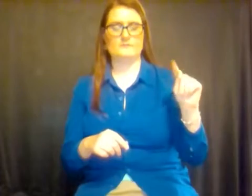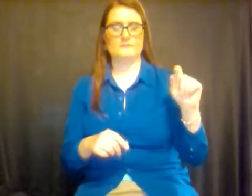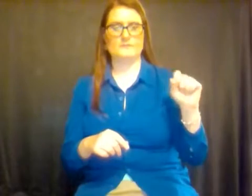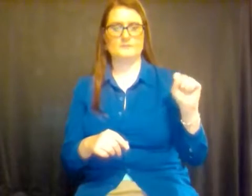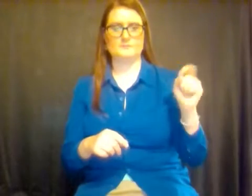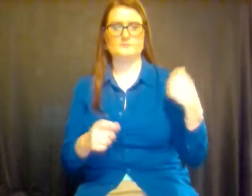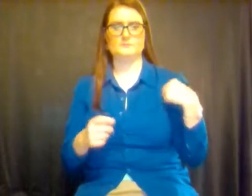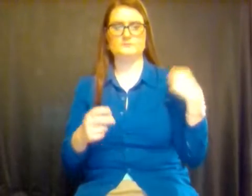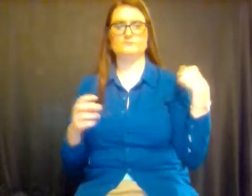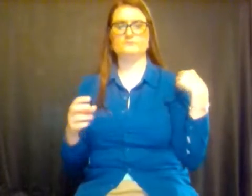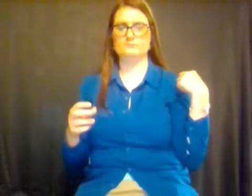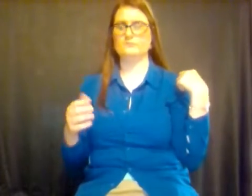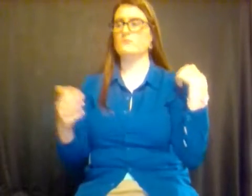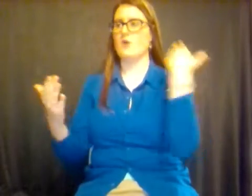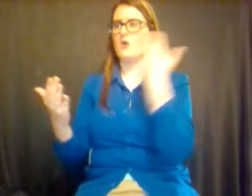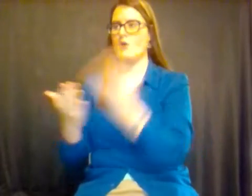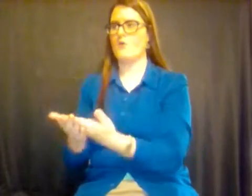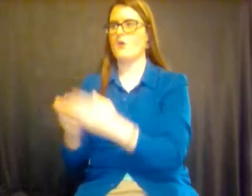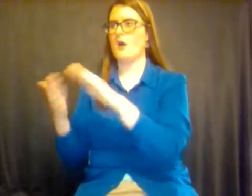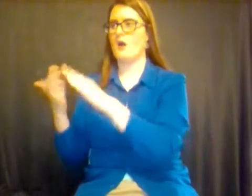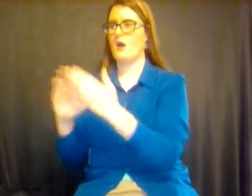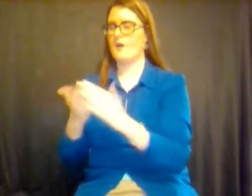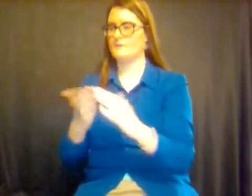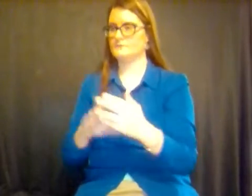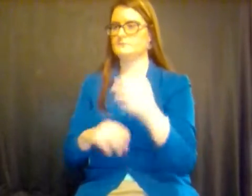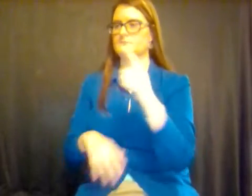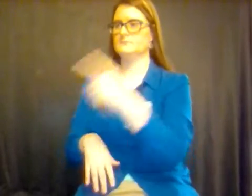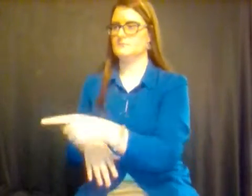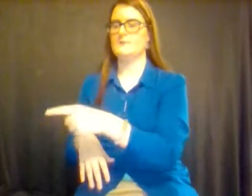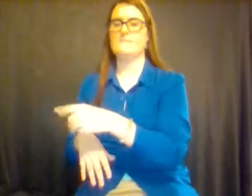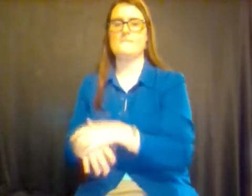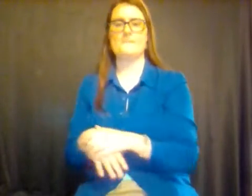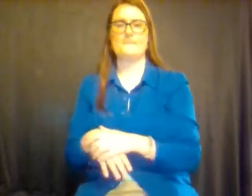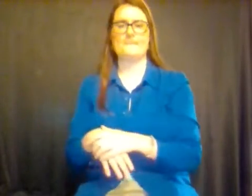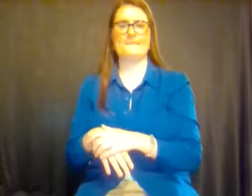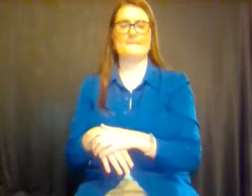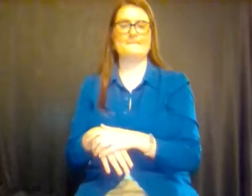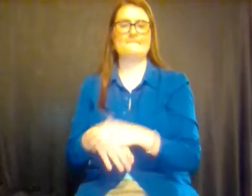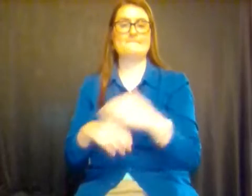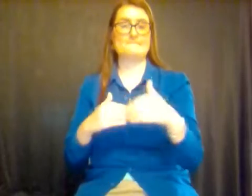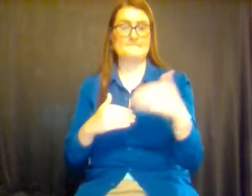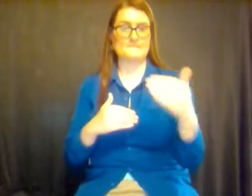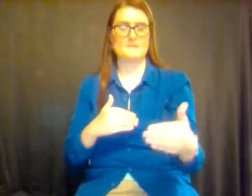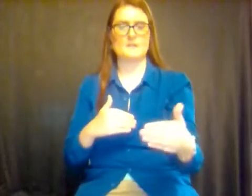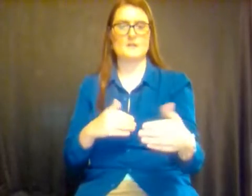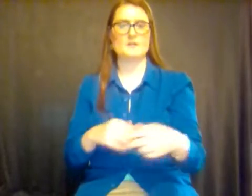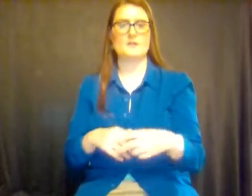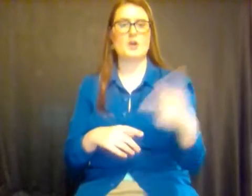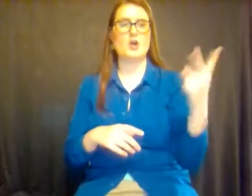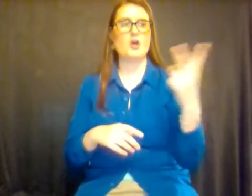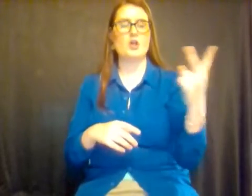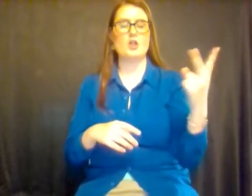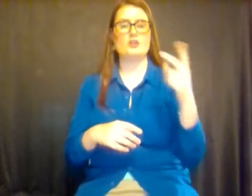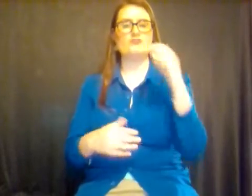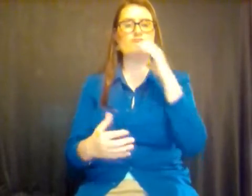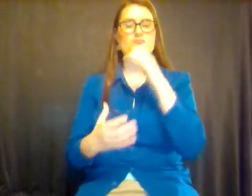when suddenly a man appeared out of nowhere. He grabbed hold of Jacob, and the two of them began to wrestle. They